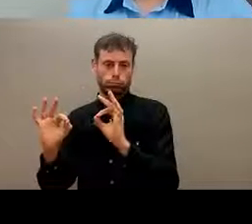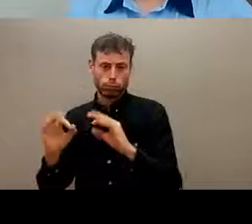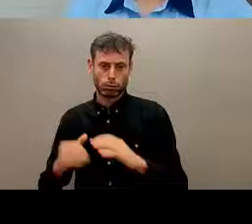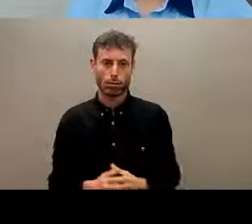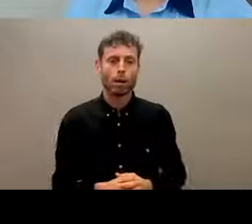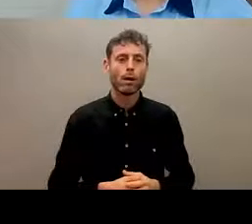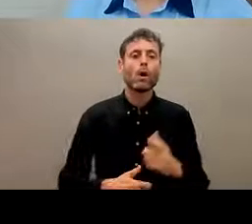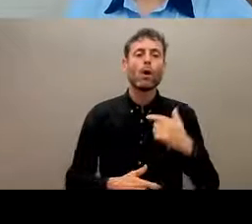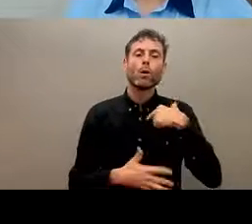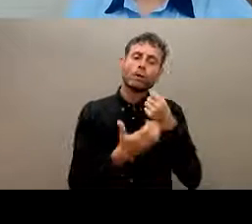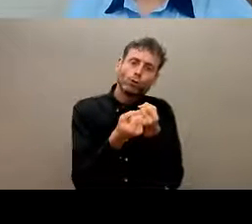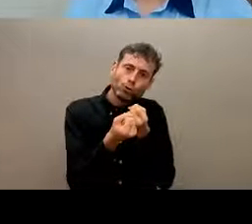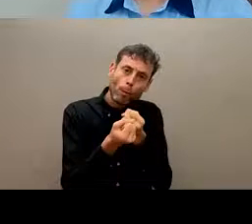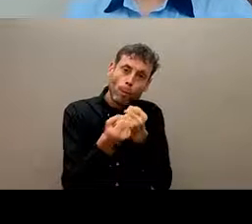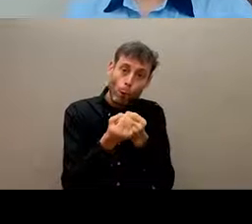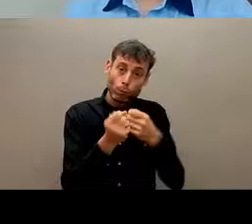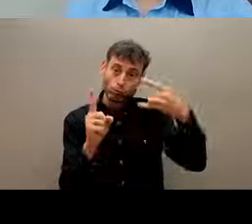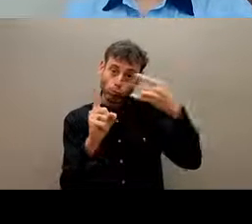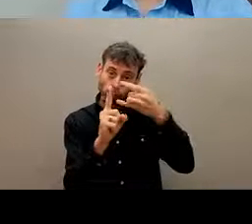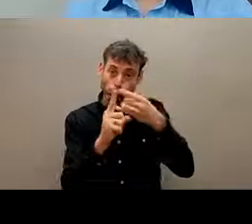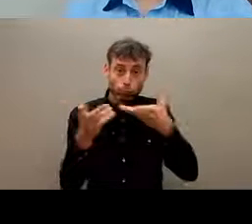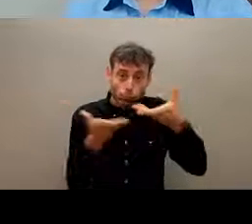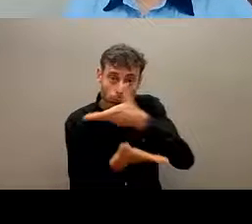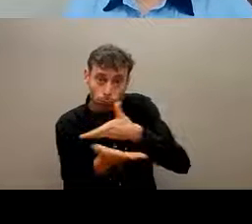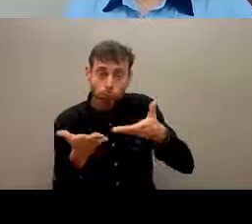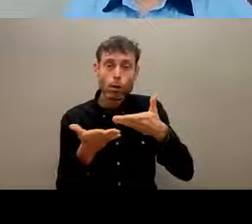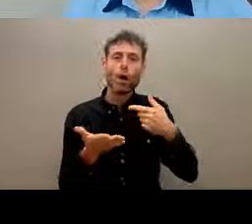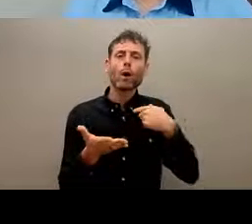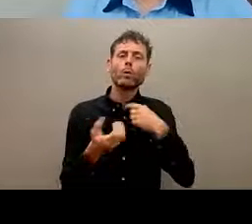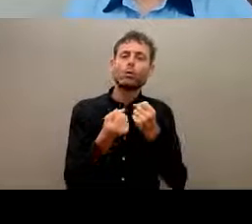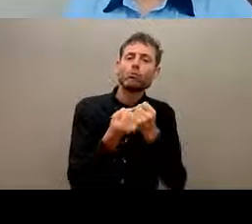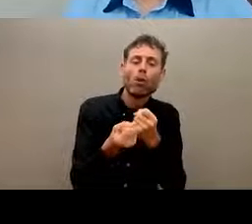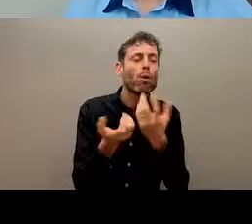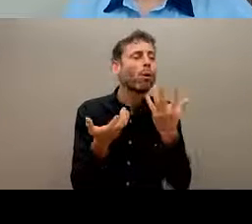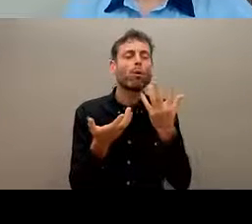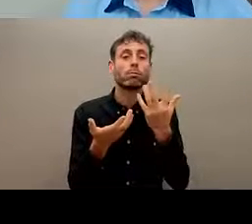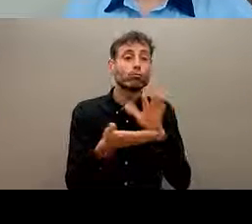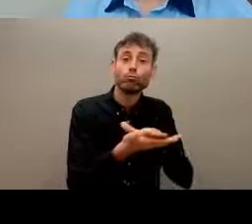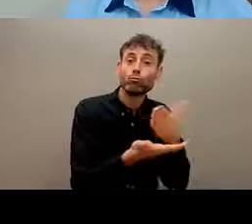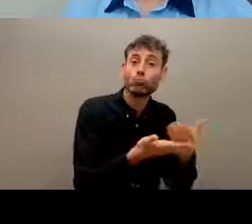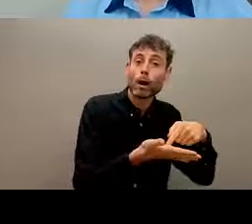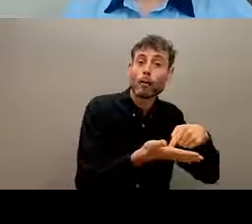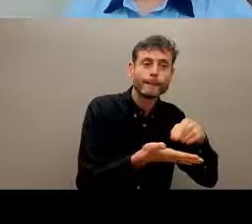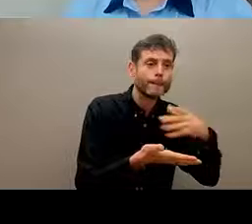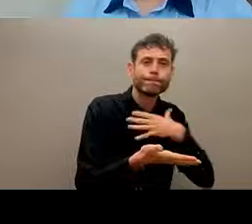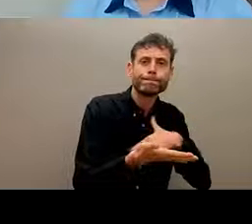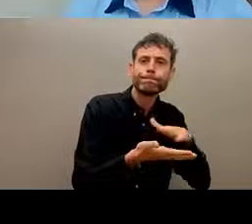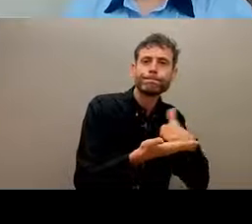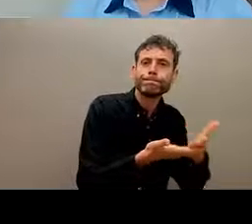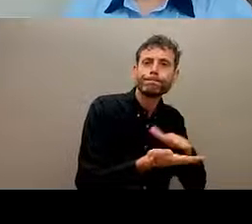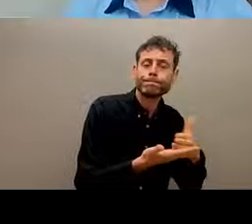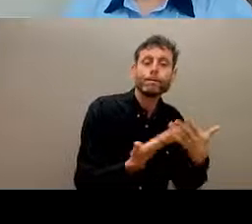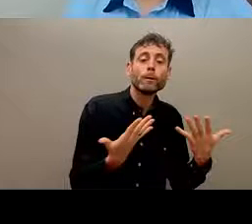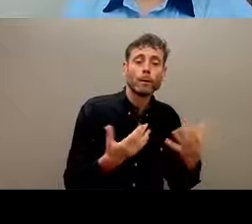class, especially with the translation. And we also, for the students who are under 18, we